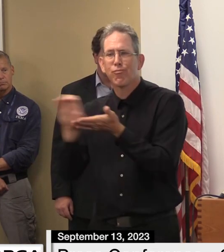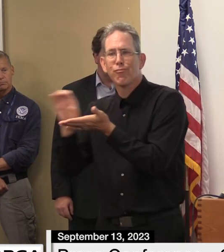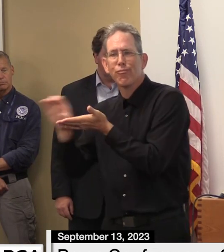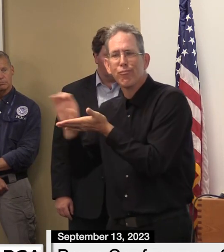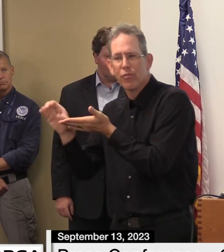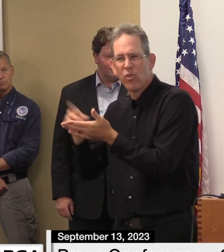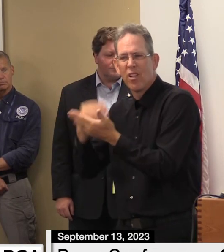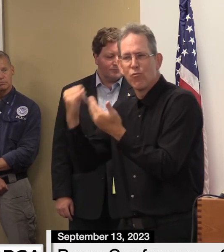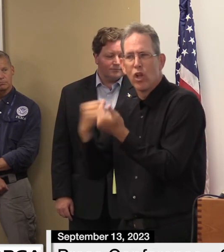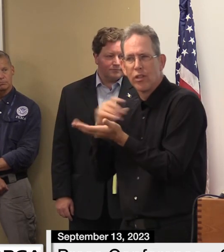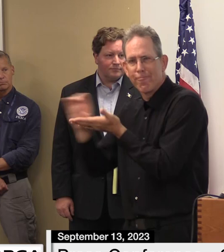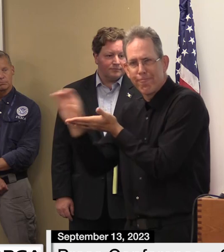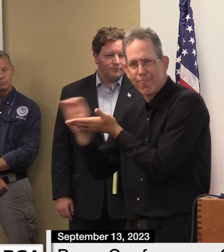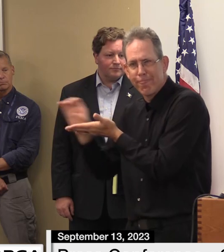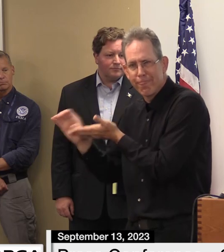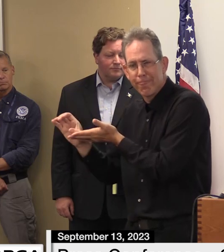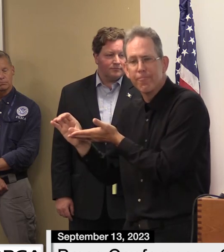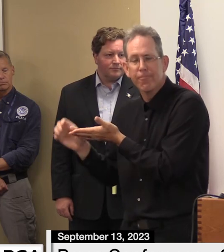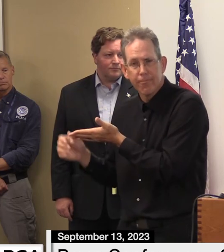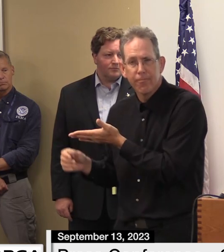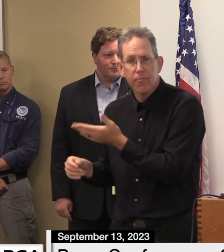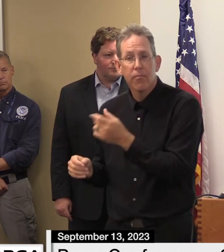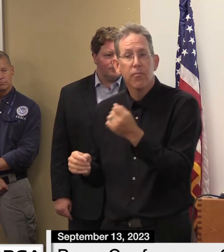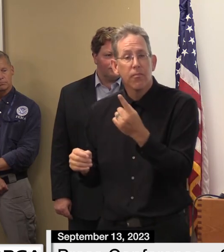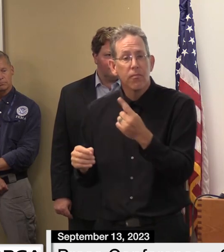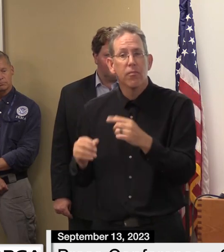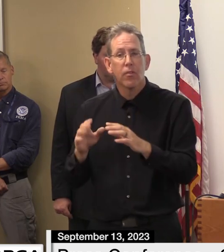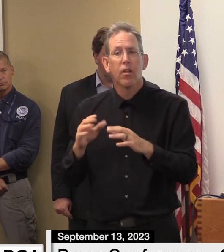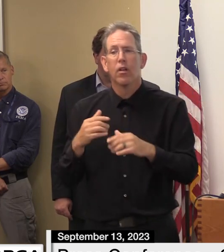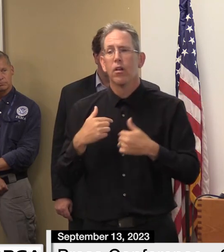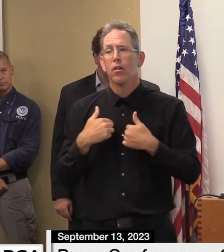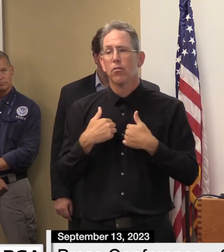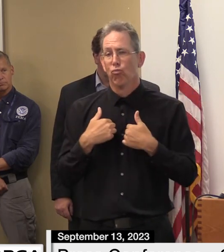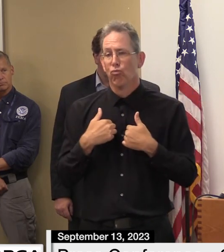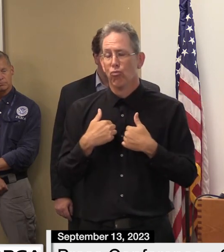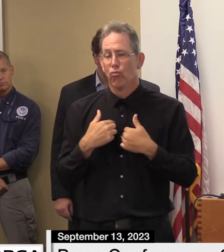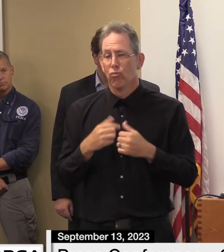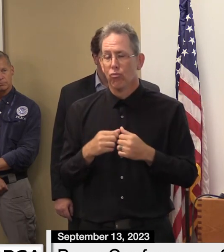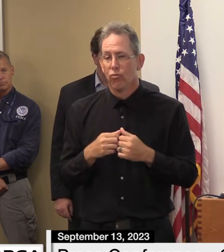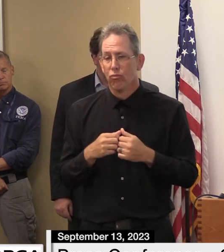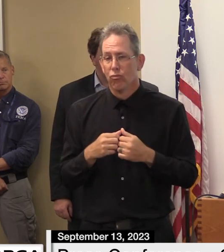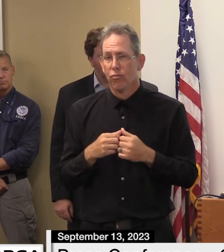are some specific projects. Also, as you can imagine, in the